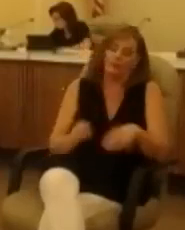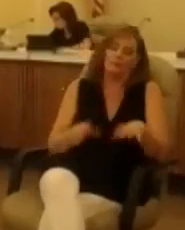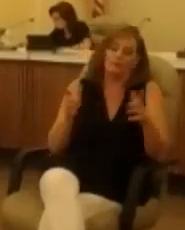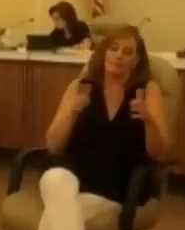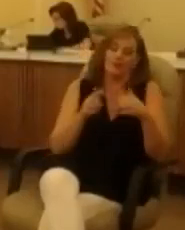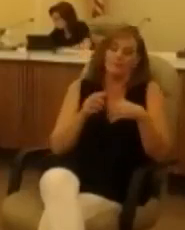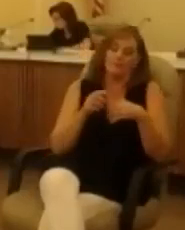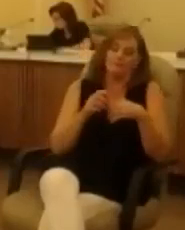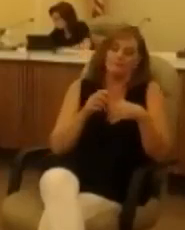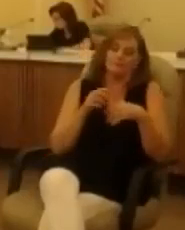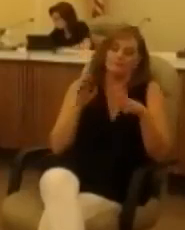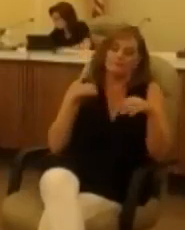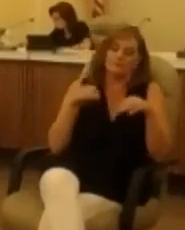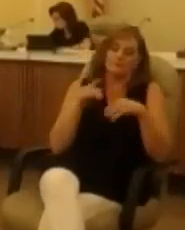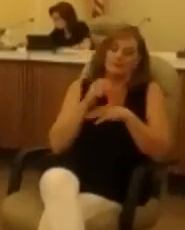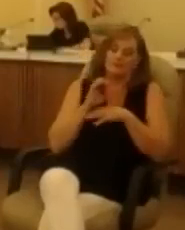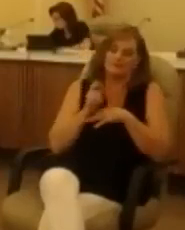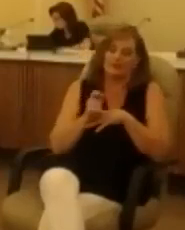highway,